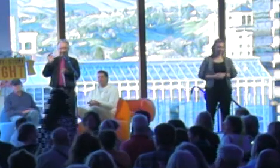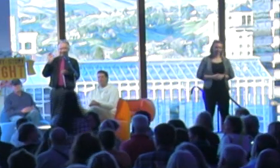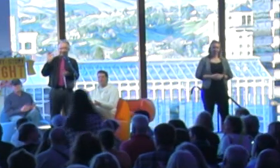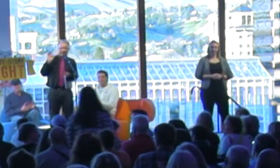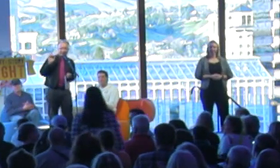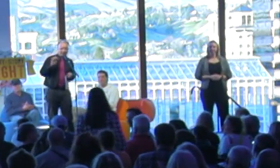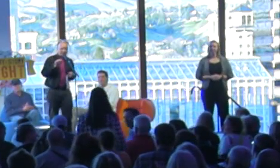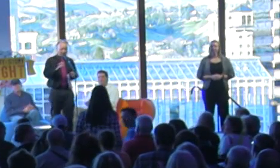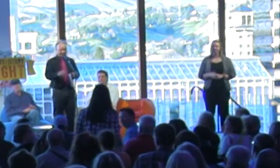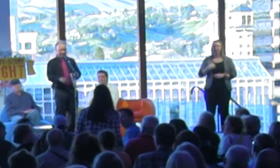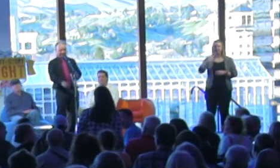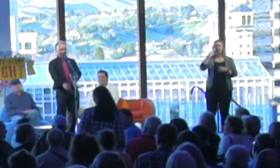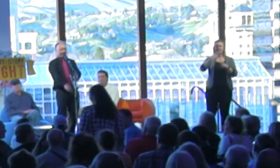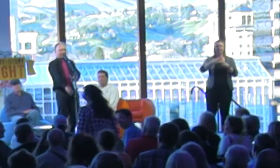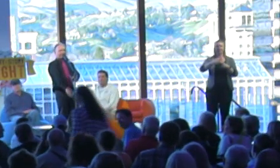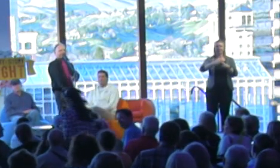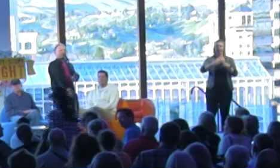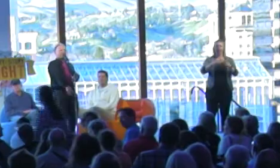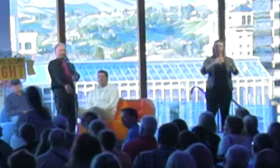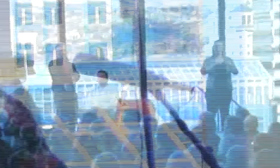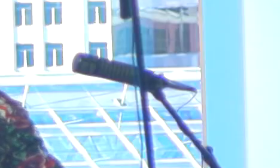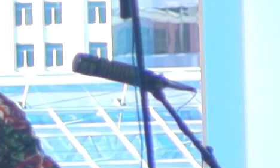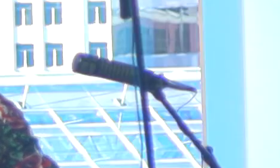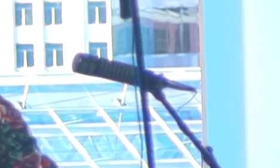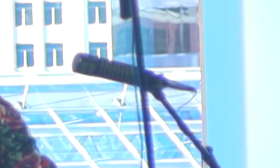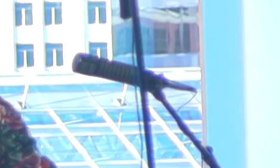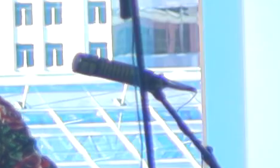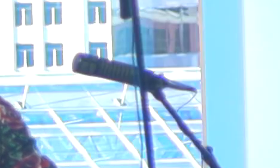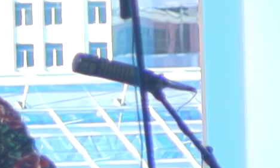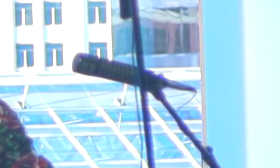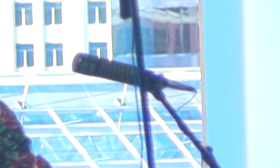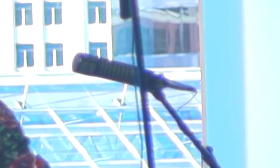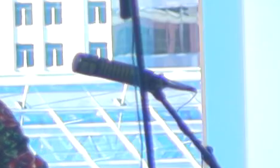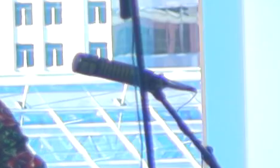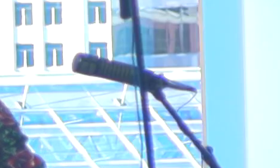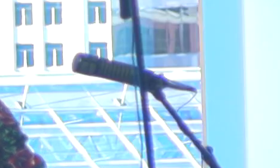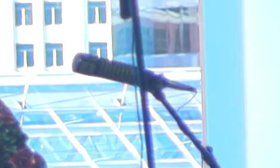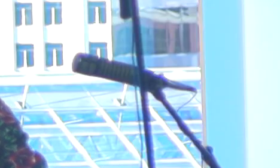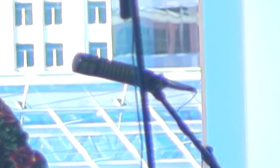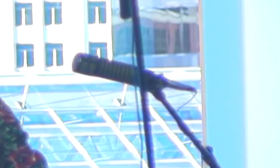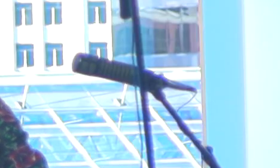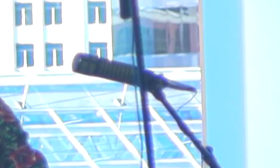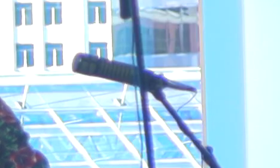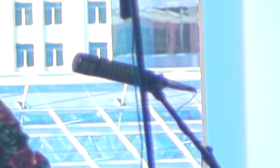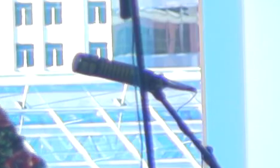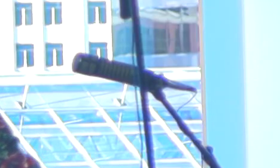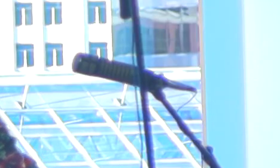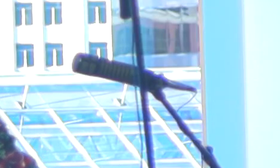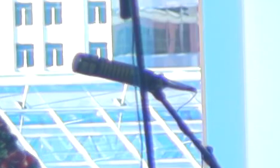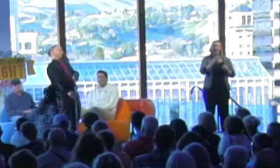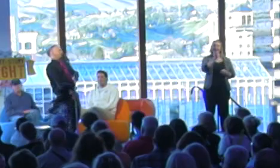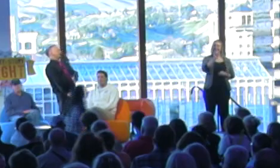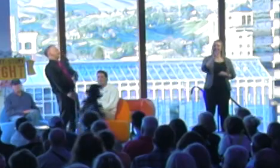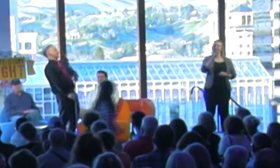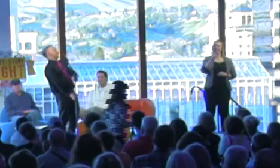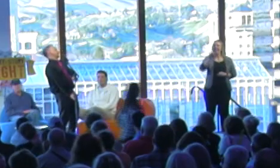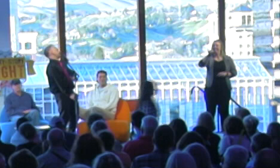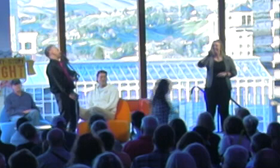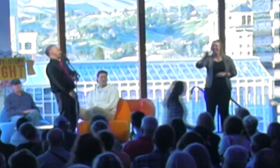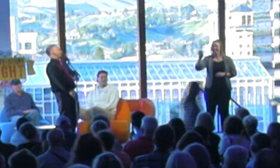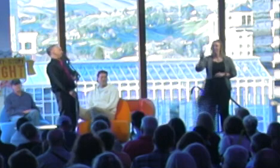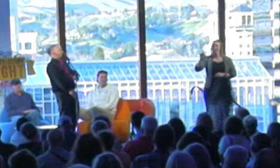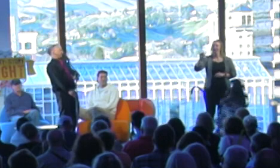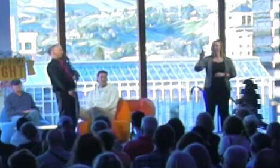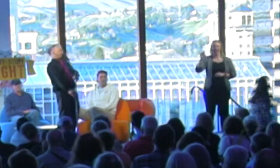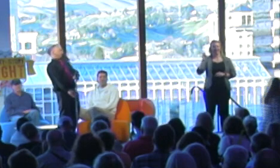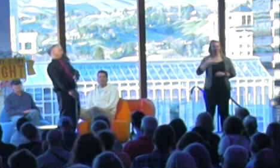And I've seen this name come across. I think isn't the middle name Yee? Cynthia Yee Wallace? I see that's so much more fun to say. Cynthia Yee Wallace. It's kind of like,